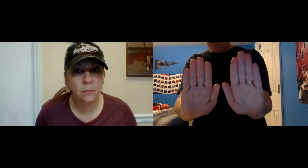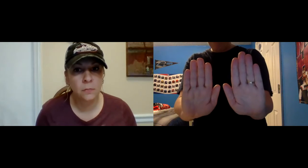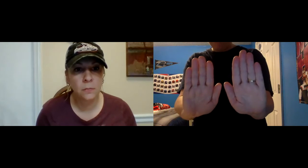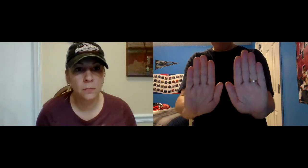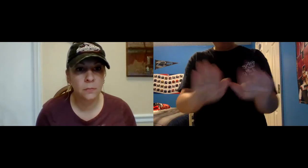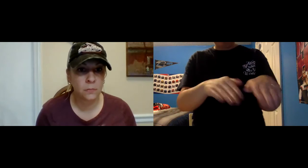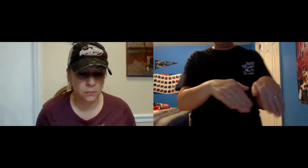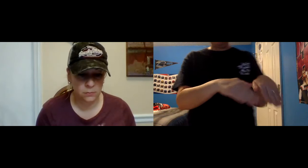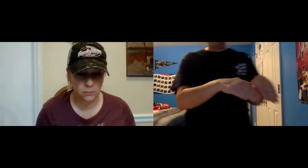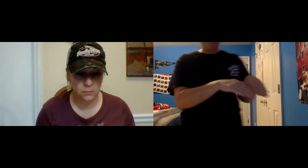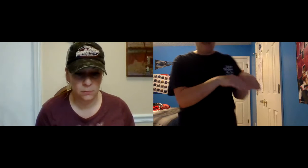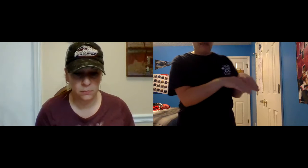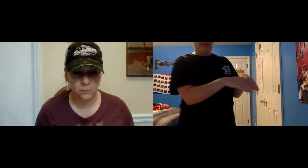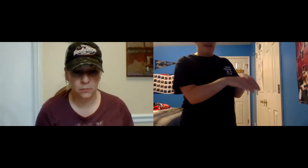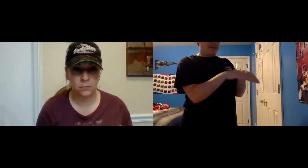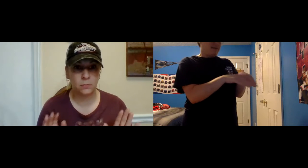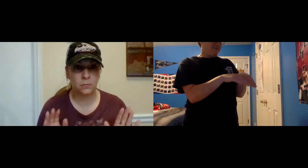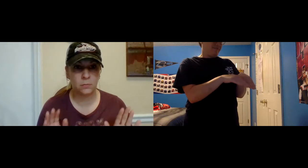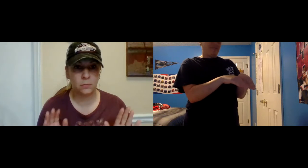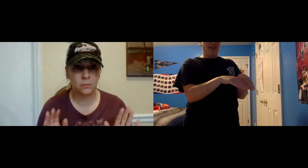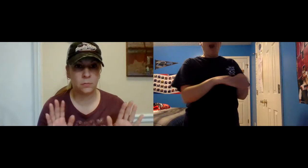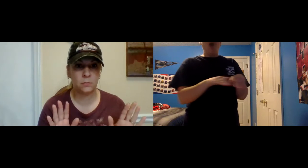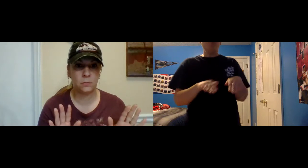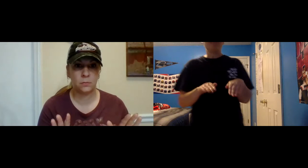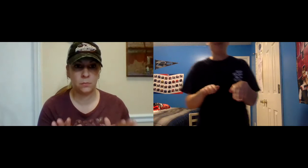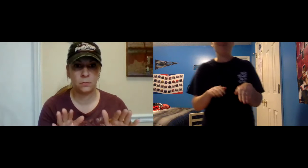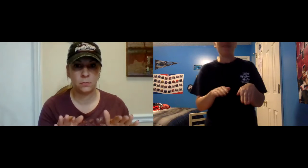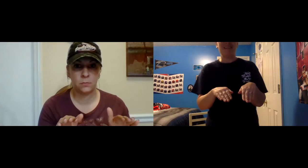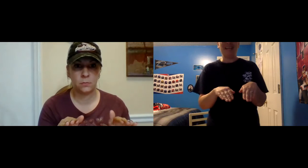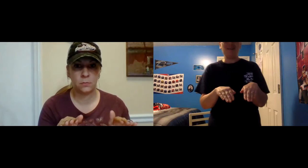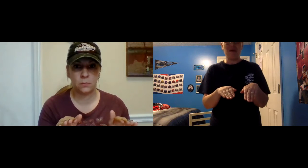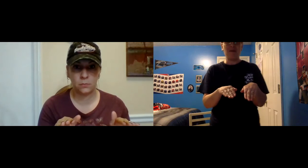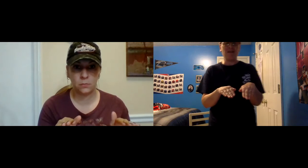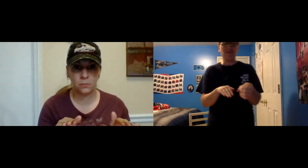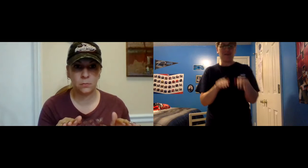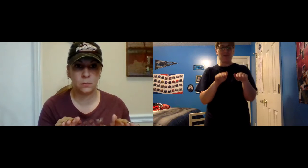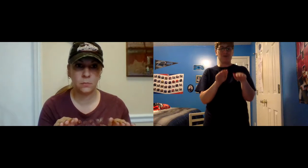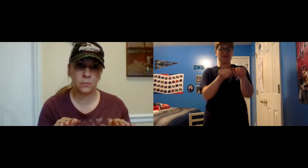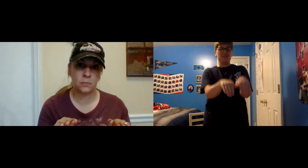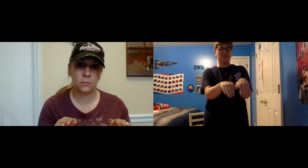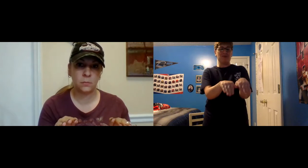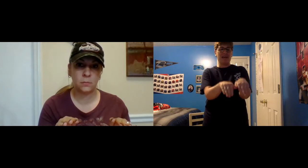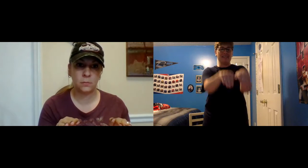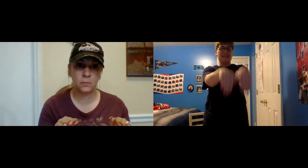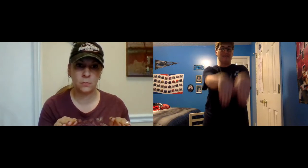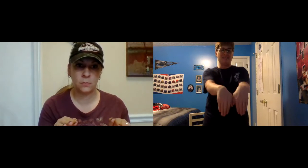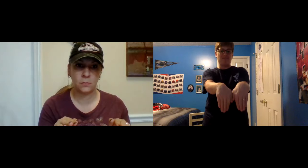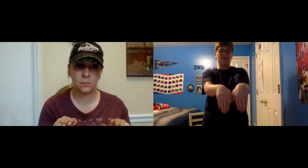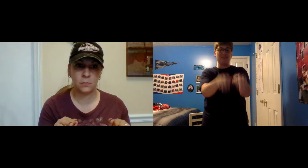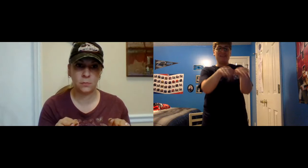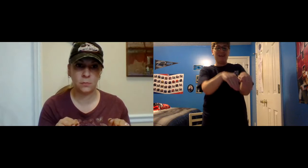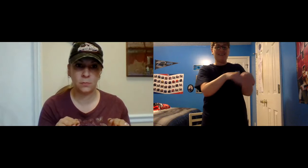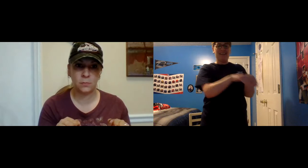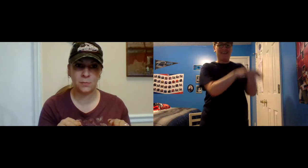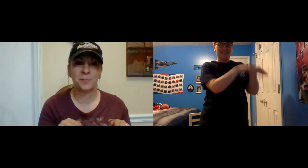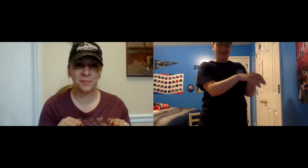together, number 5 hands, and kind of almost like, you remember the lady on the Palmolive commercial and she would put her hands out and then she'd put them